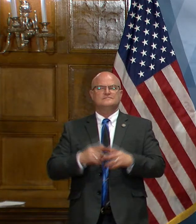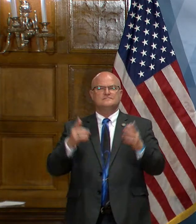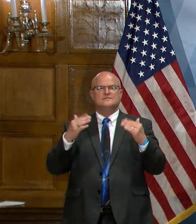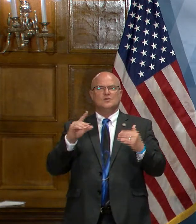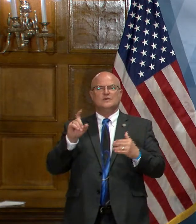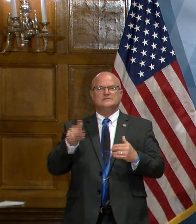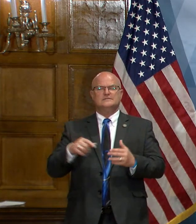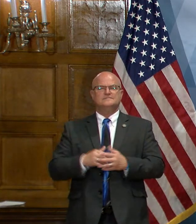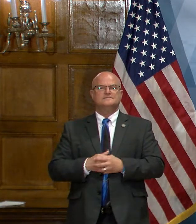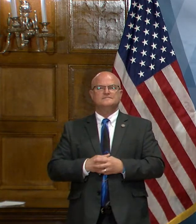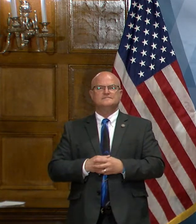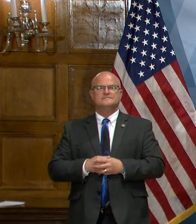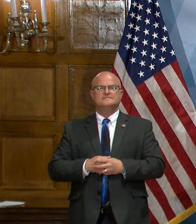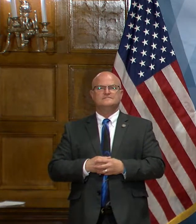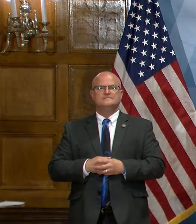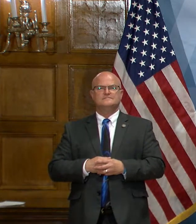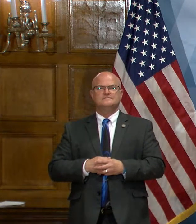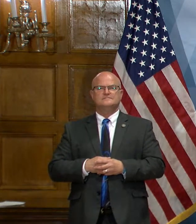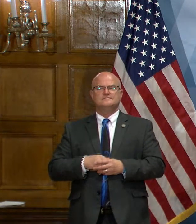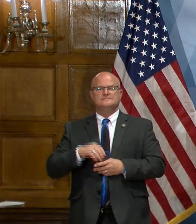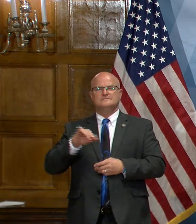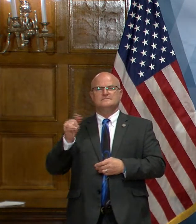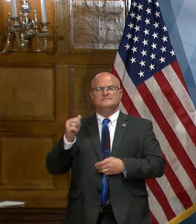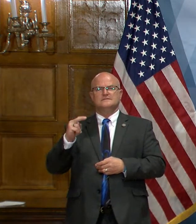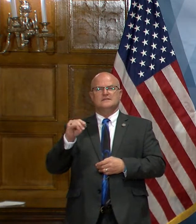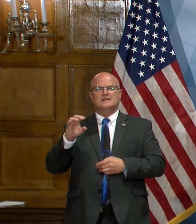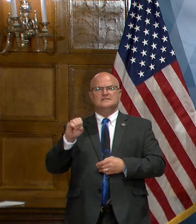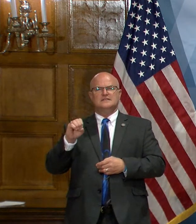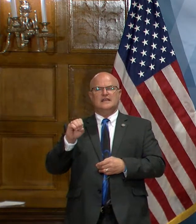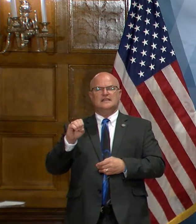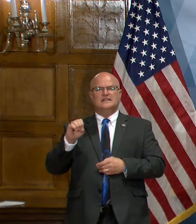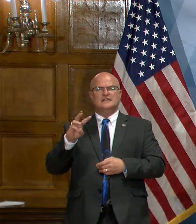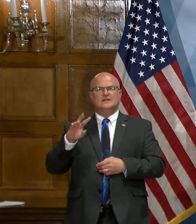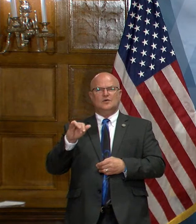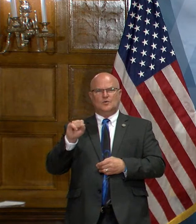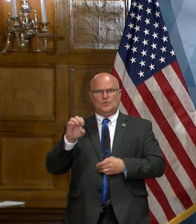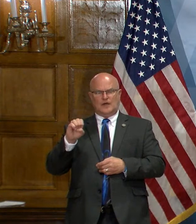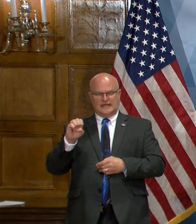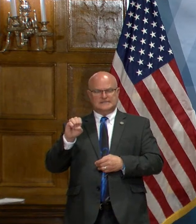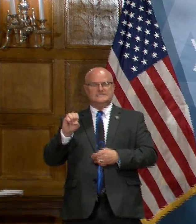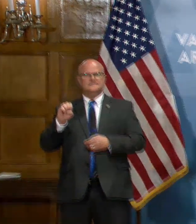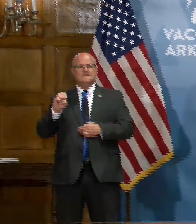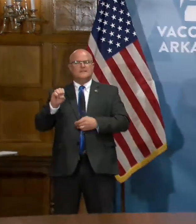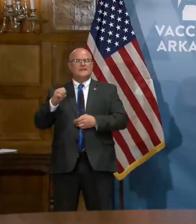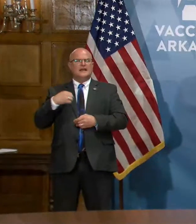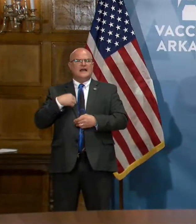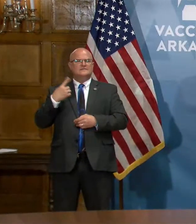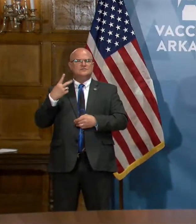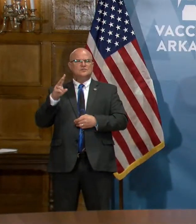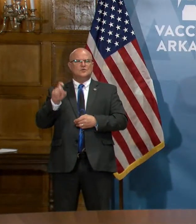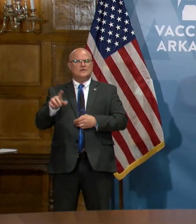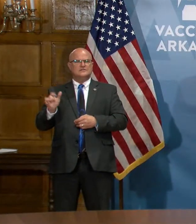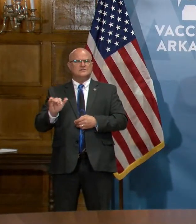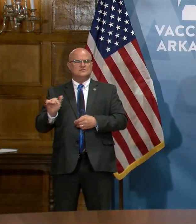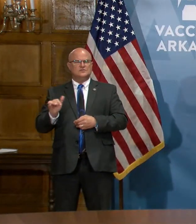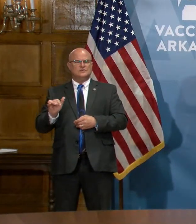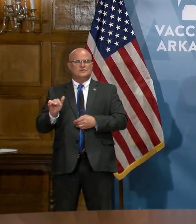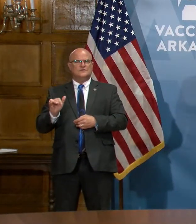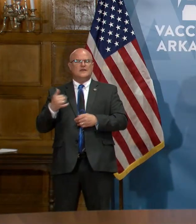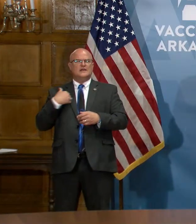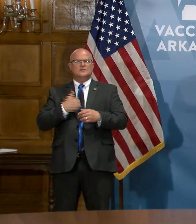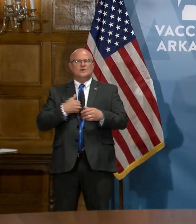question. Governor, this is Jamie Weiss with 4029 News. I've got 2 questions for you as well. First is, at the